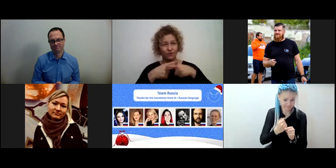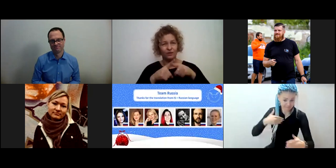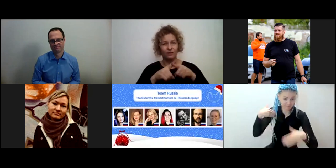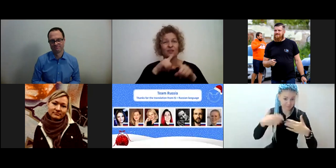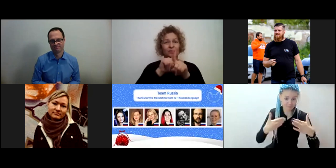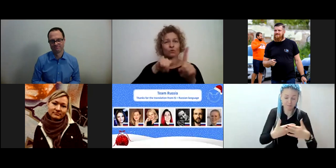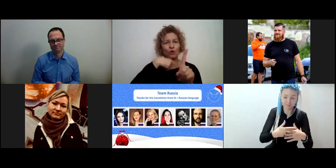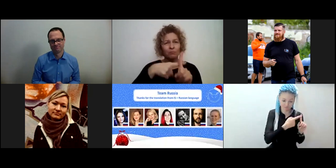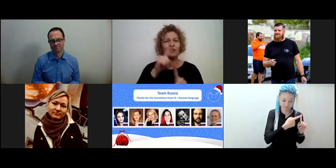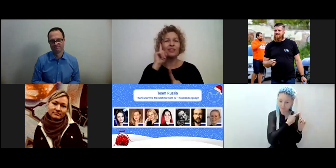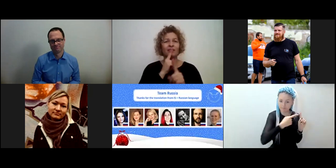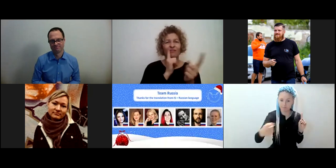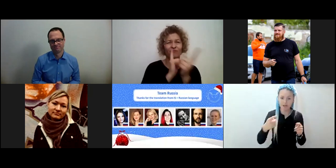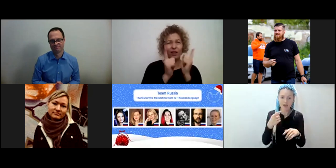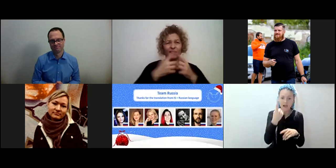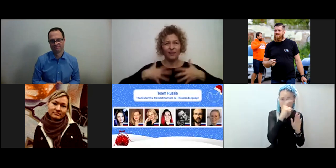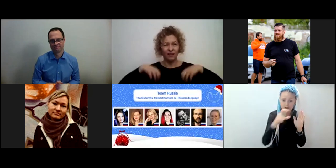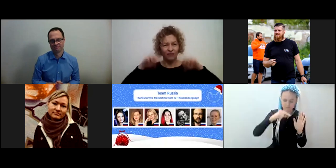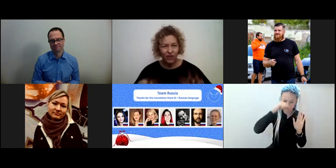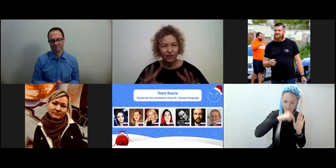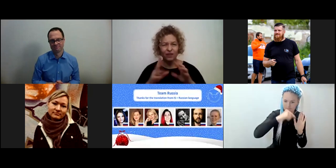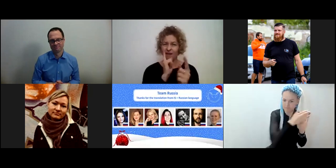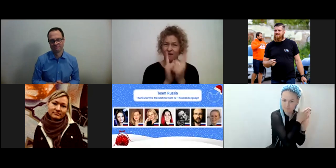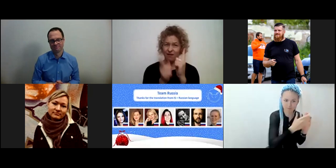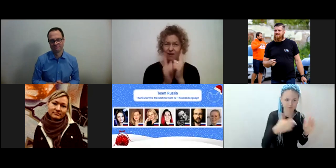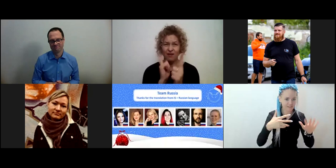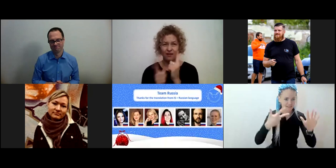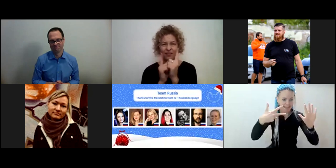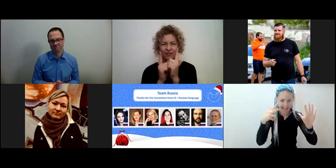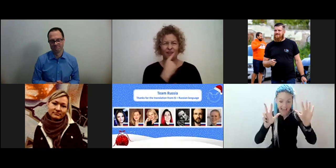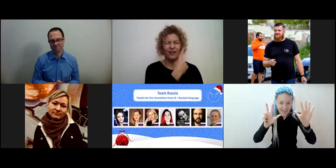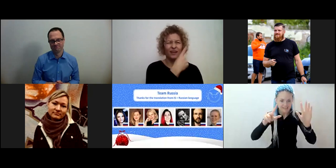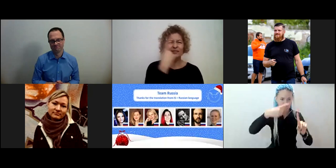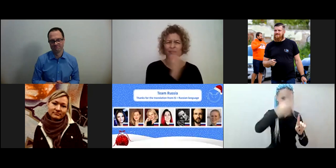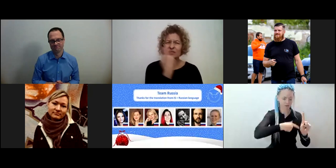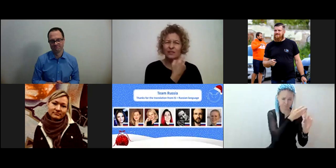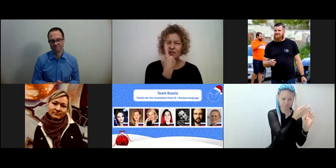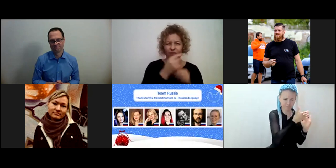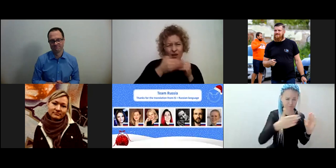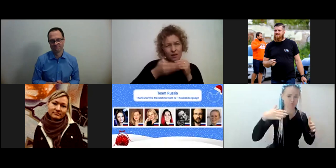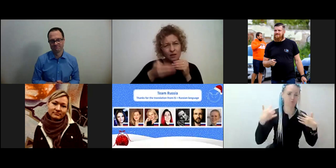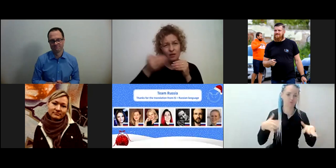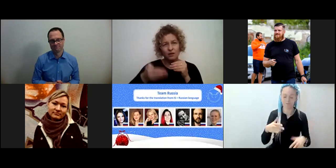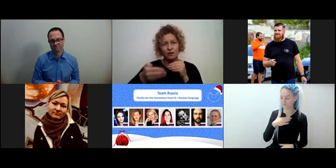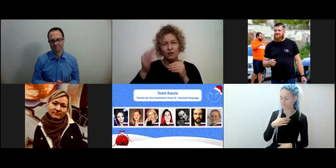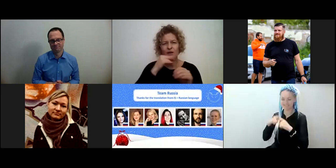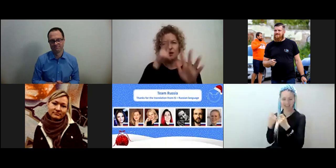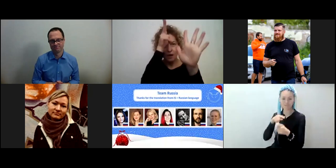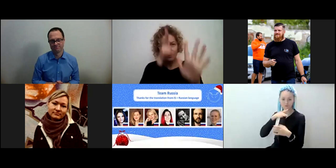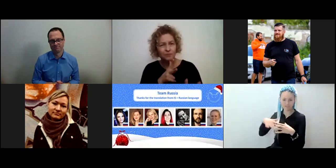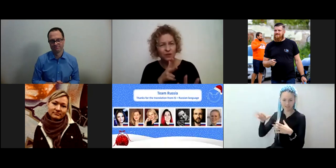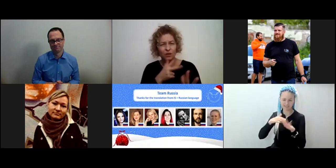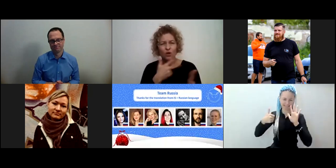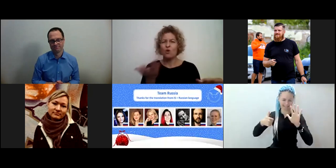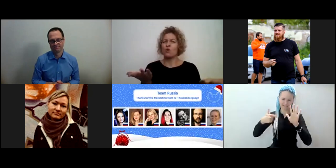deaf interpreters for working so hard from week to week for